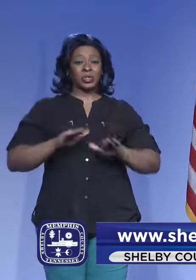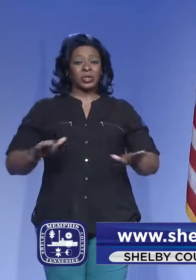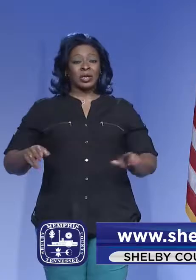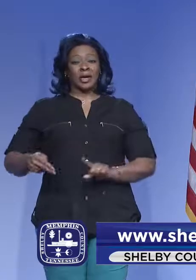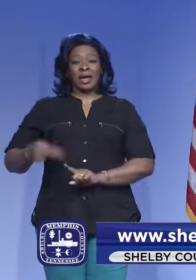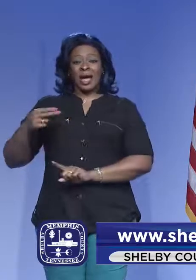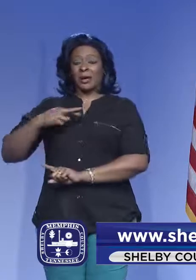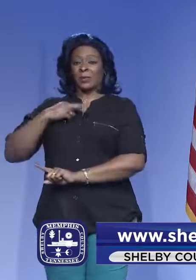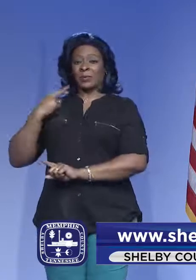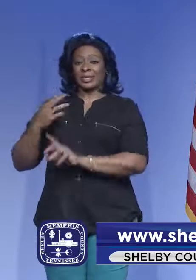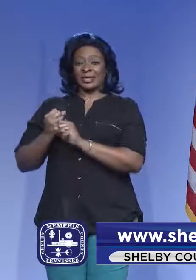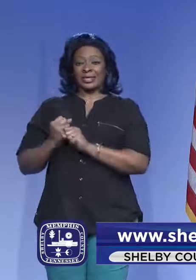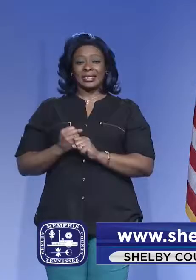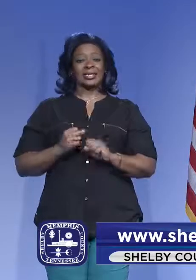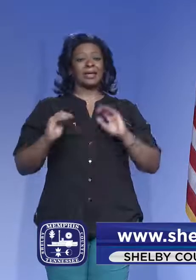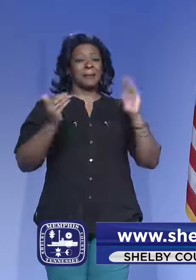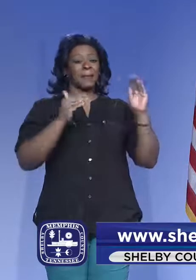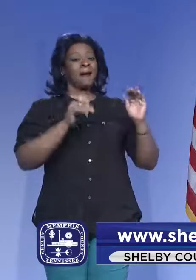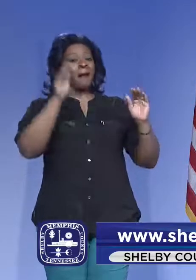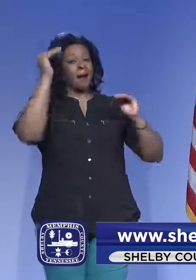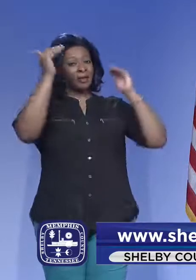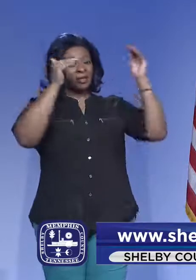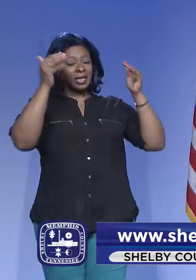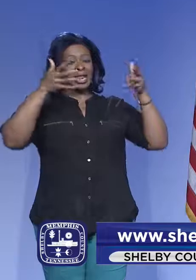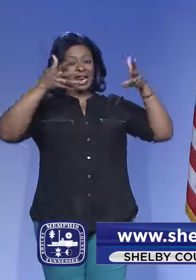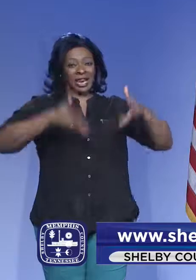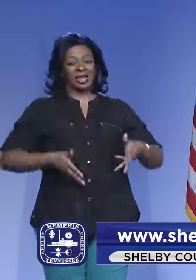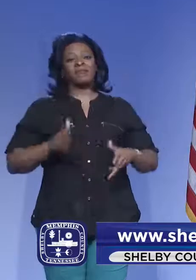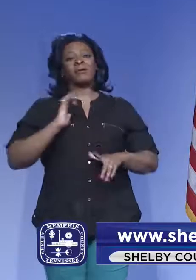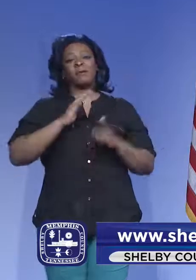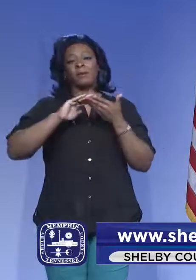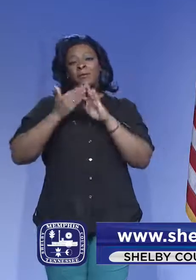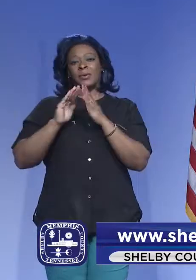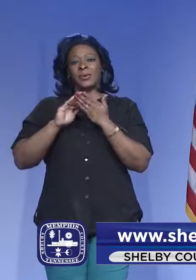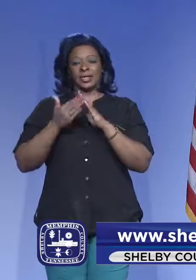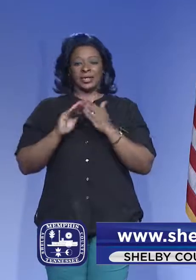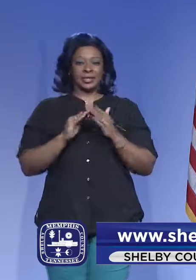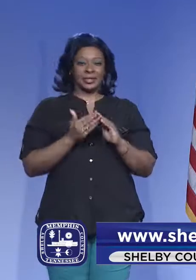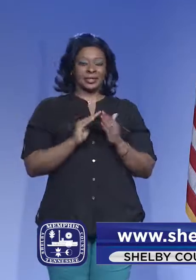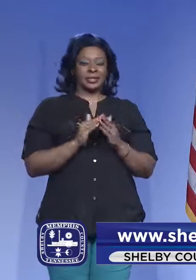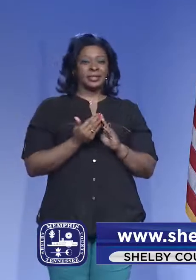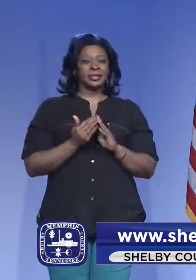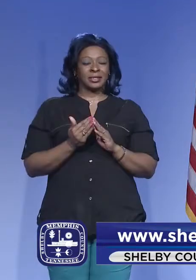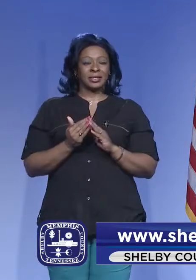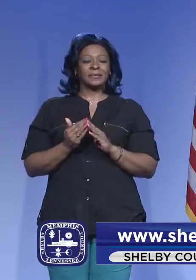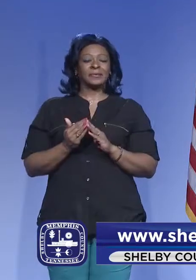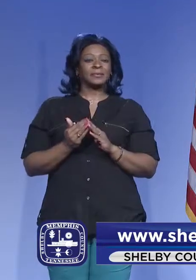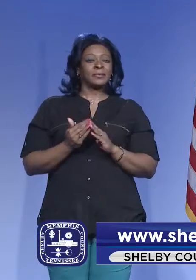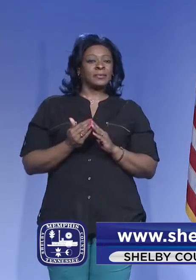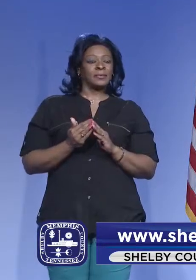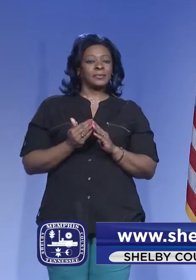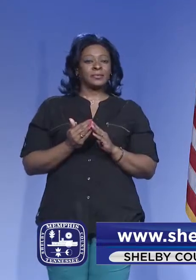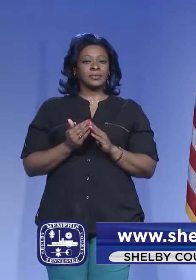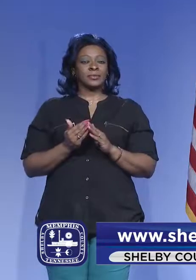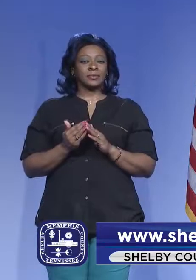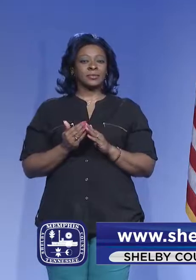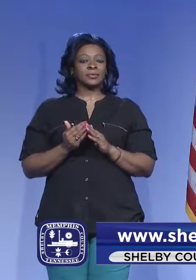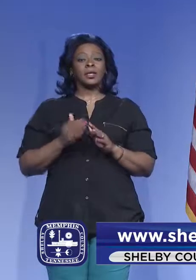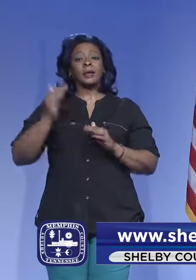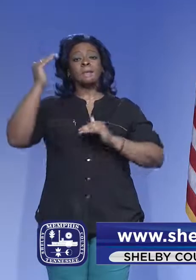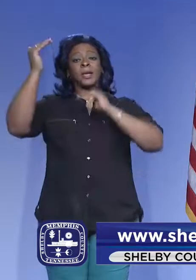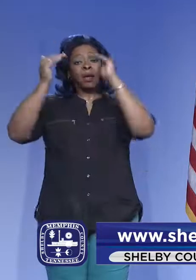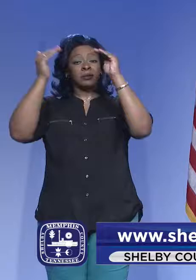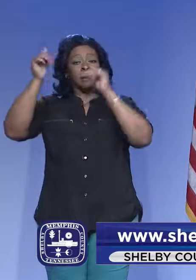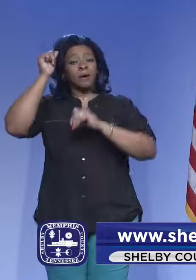risk to the number of adults at risk remaining in our community. So but in the